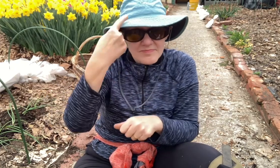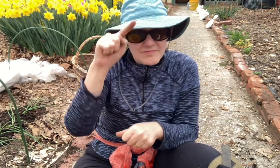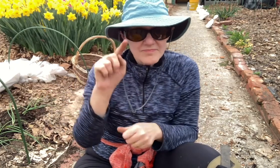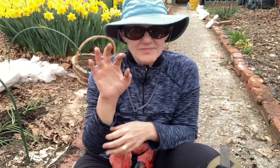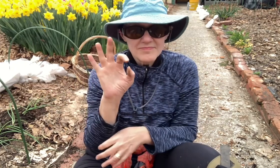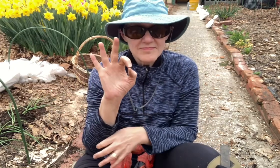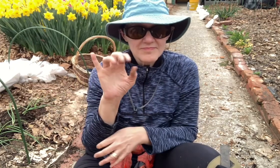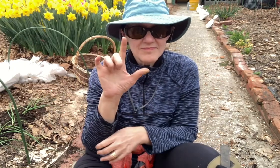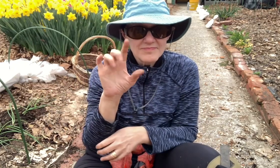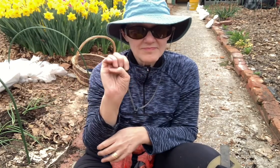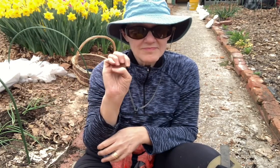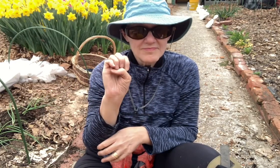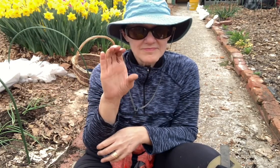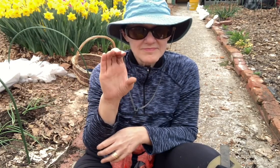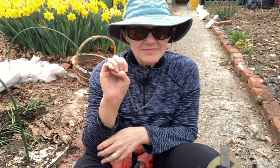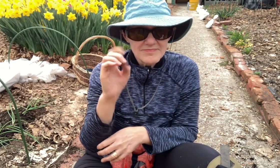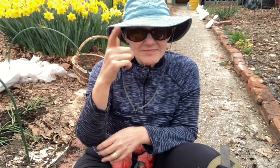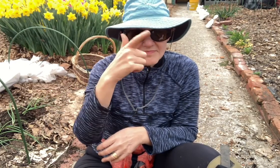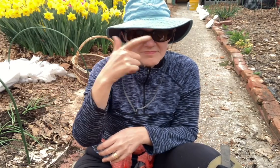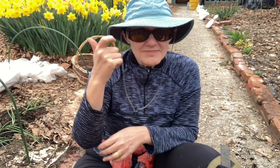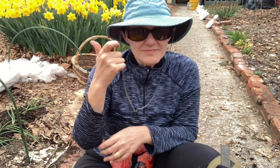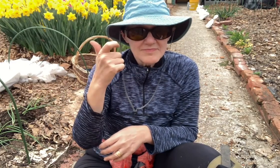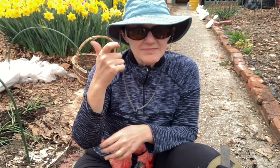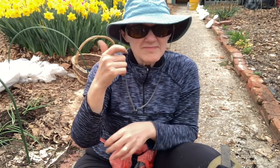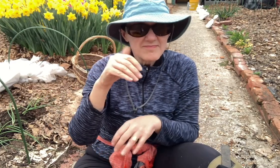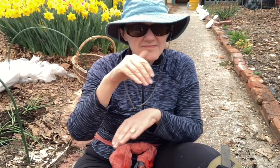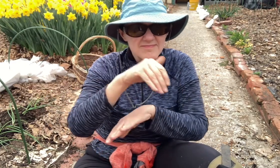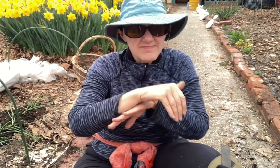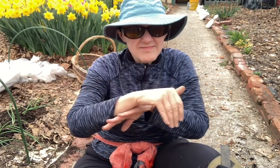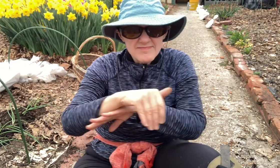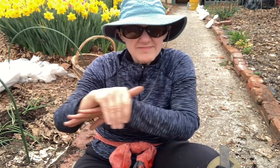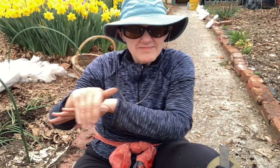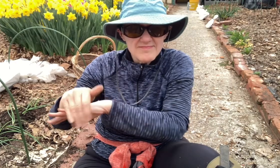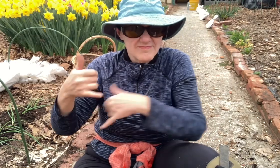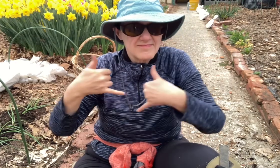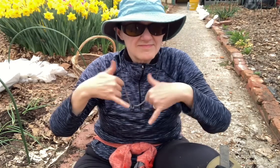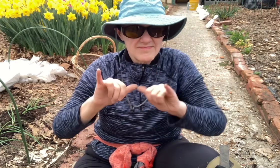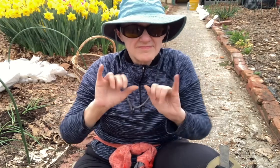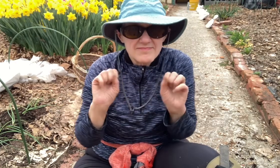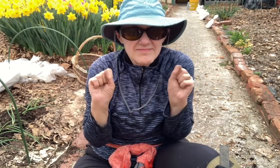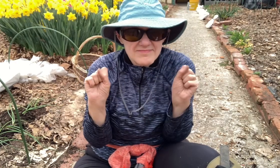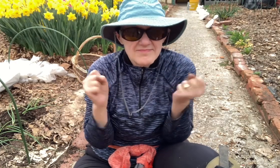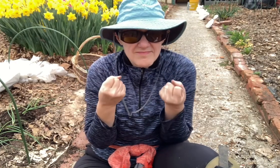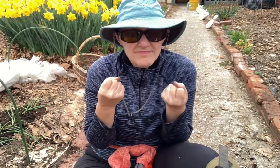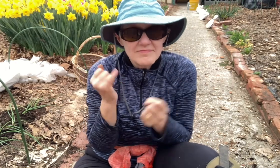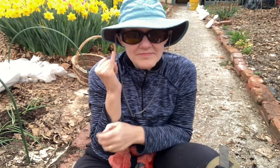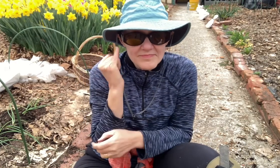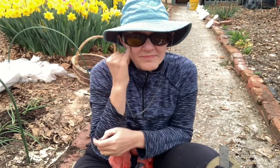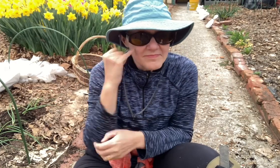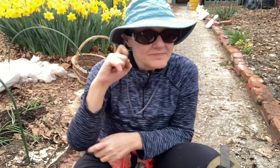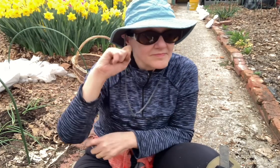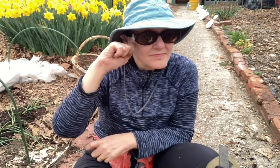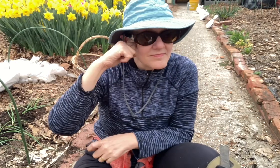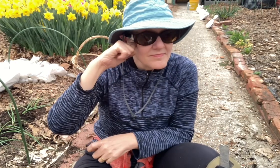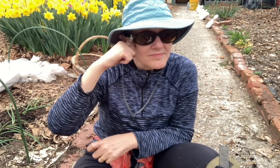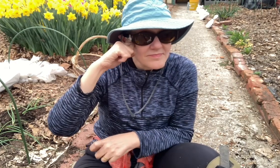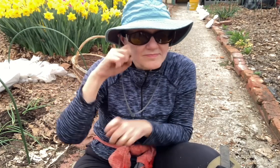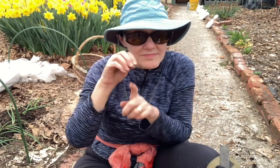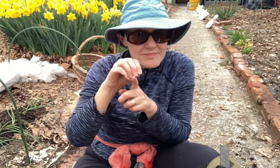I set these up so I can cover these with fleece because the nights coming up are going to be really cold.